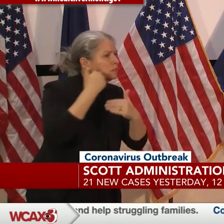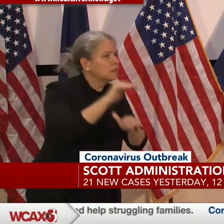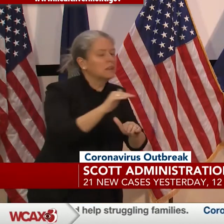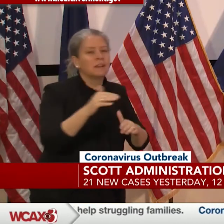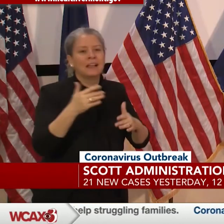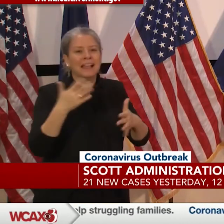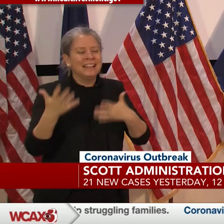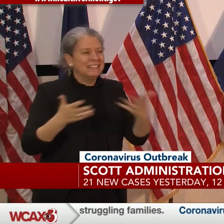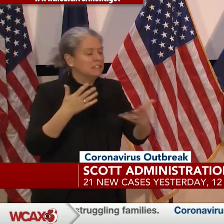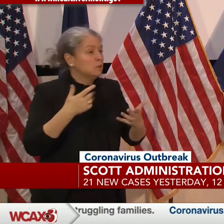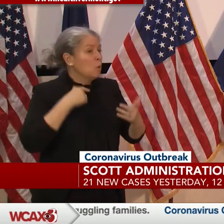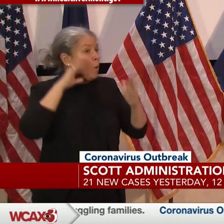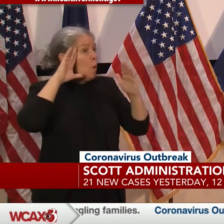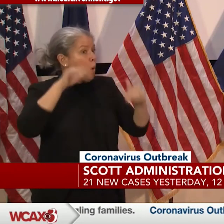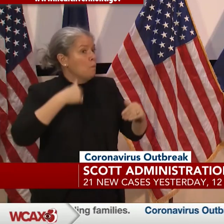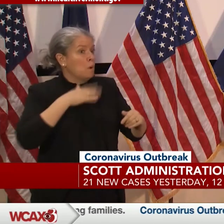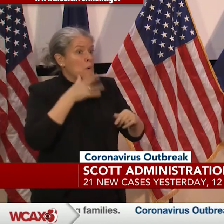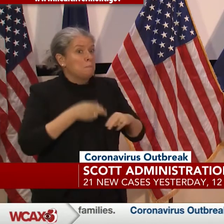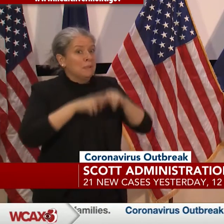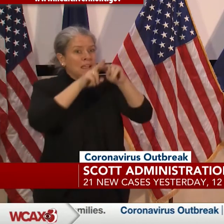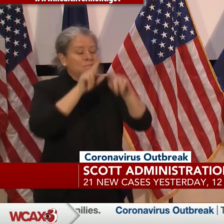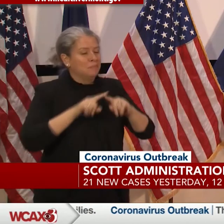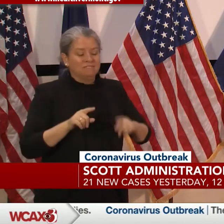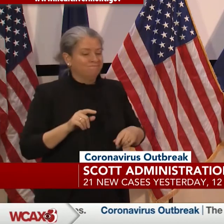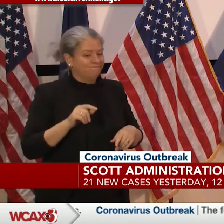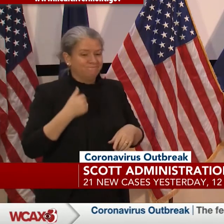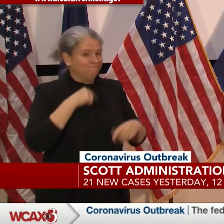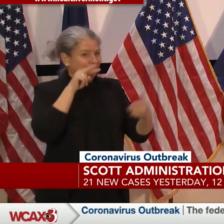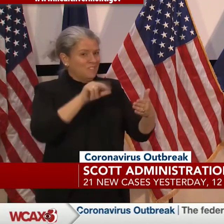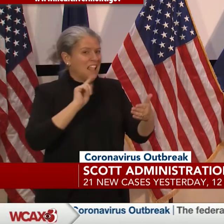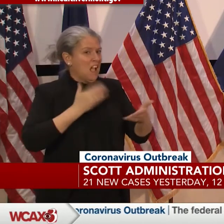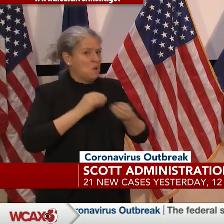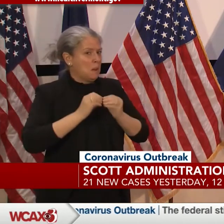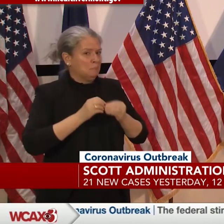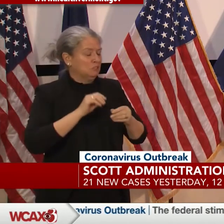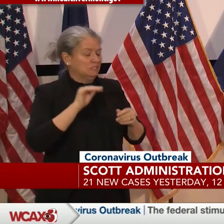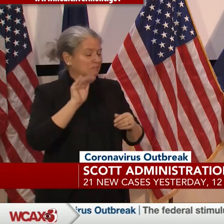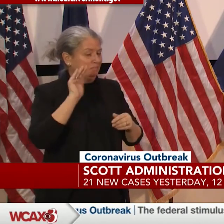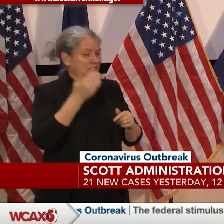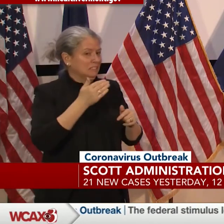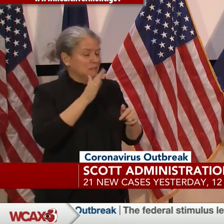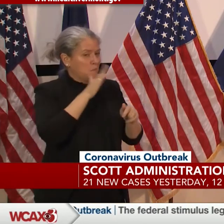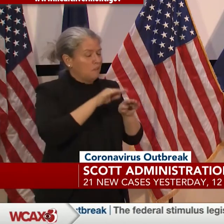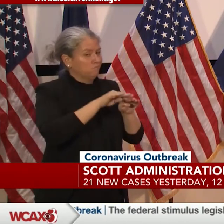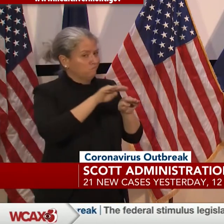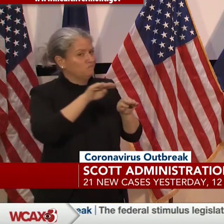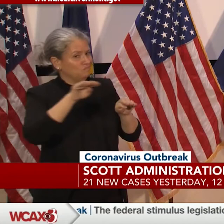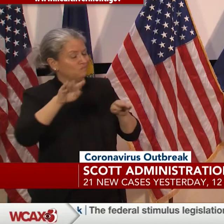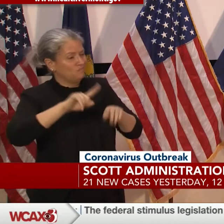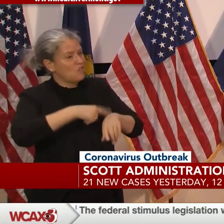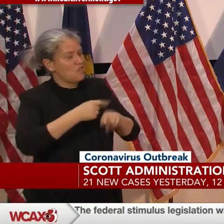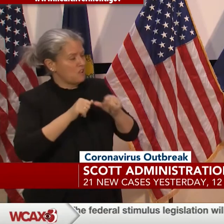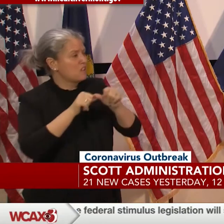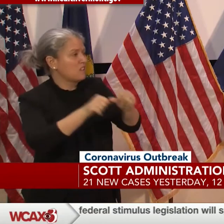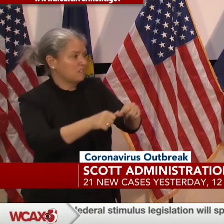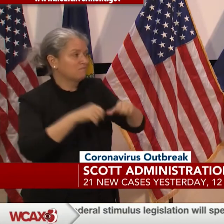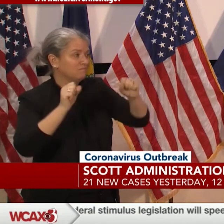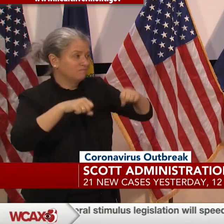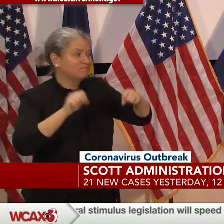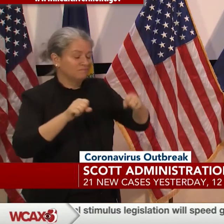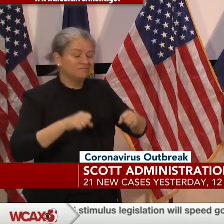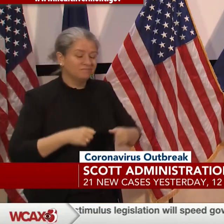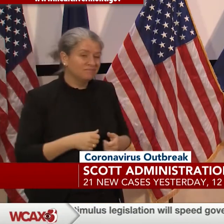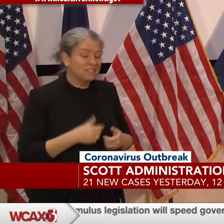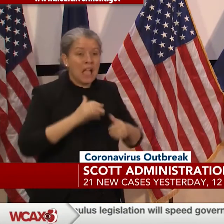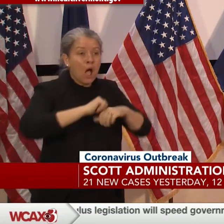peak before then, but our modeling doesn't show that, to be honest. And so I expect it'll be extended.